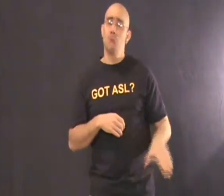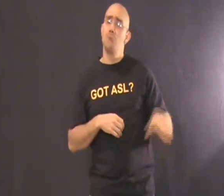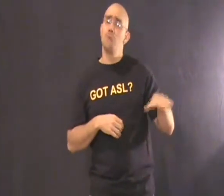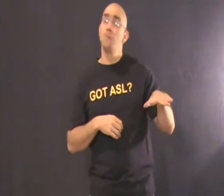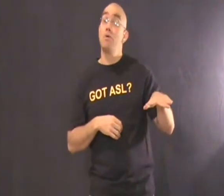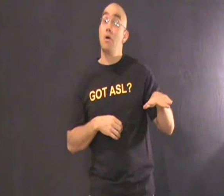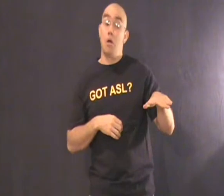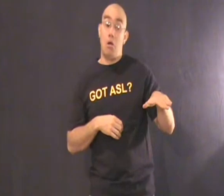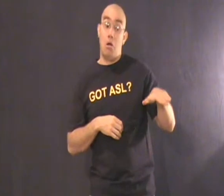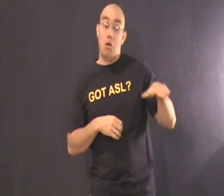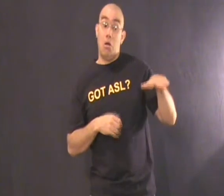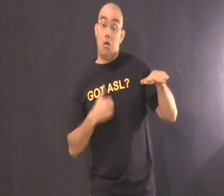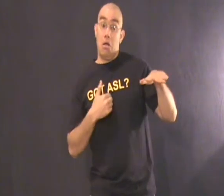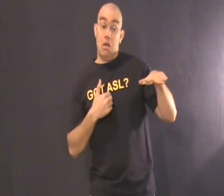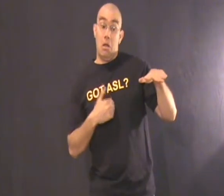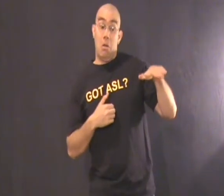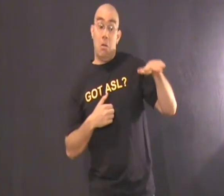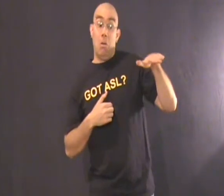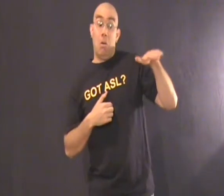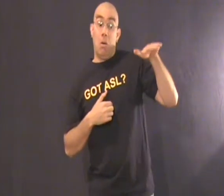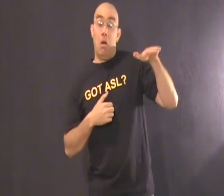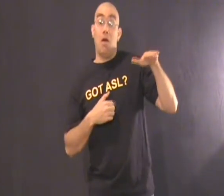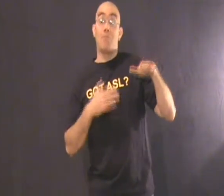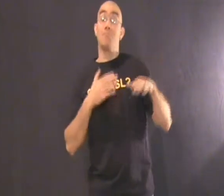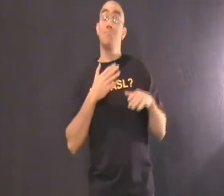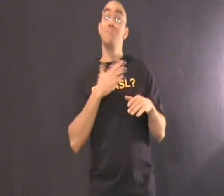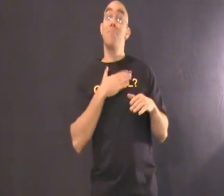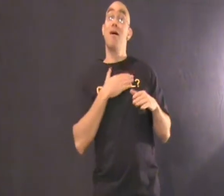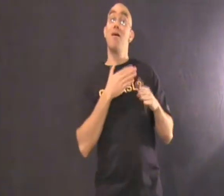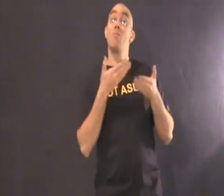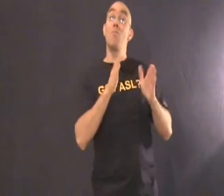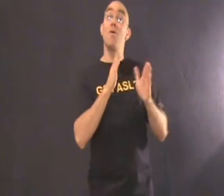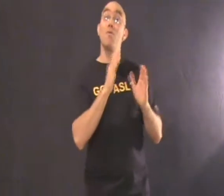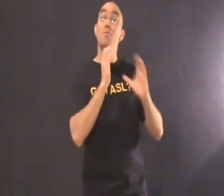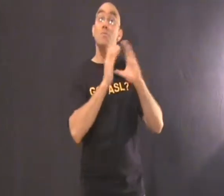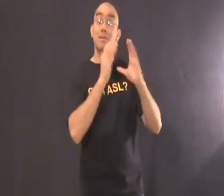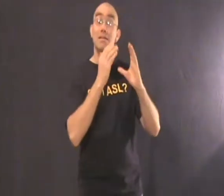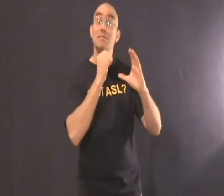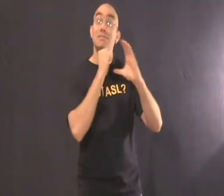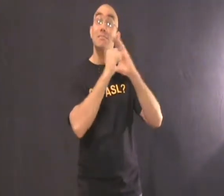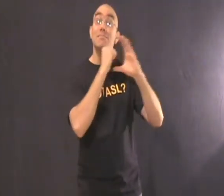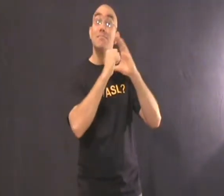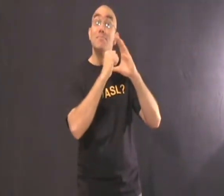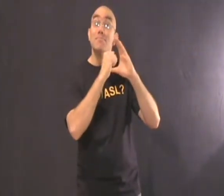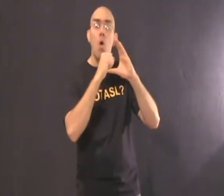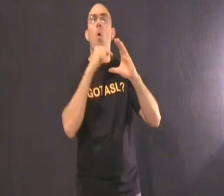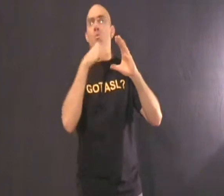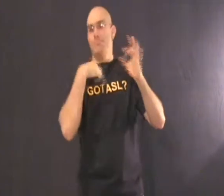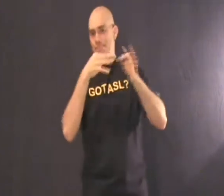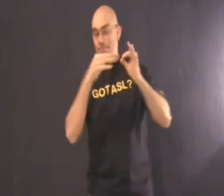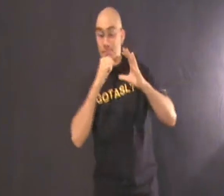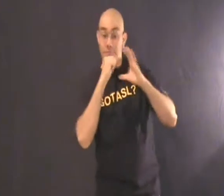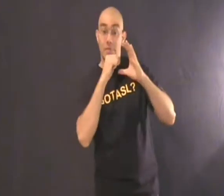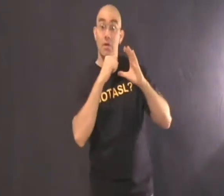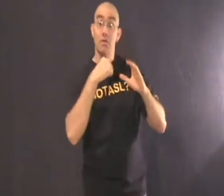environment. And that was the way it was when I was growing up. But remember that as I was growing